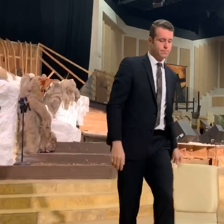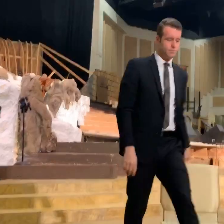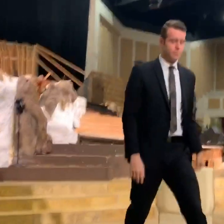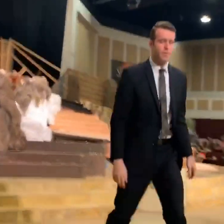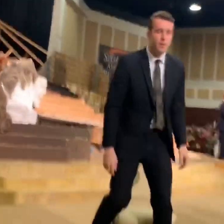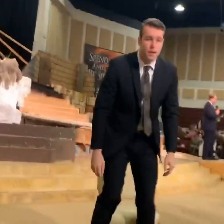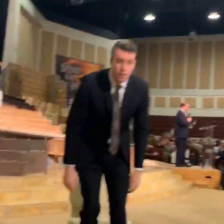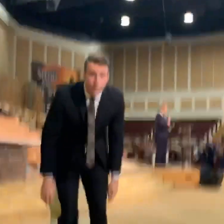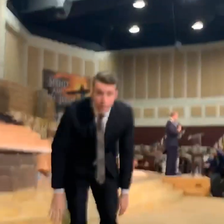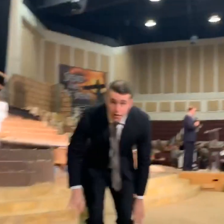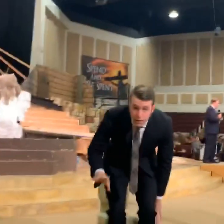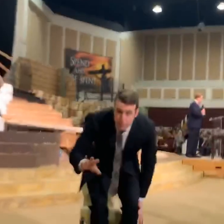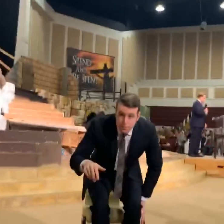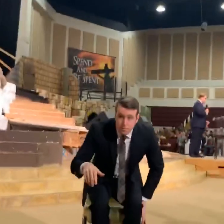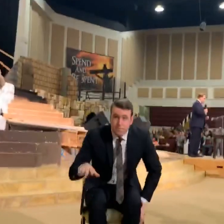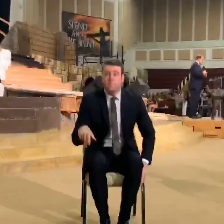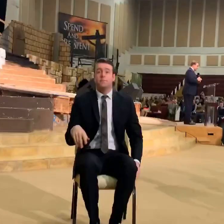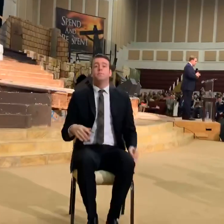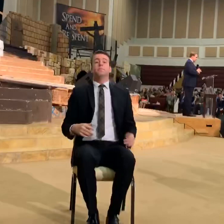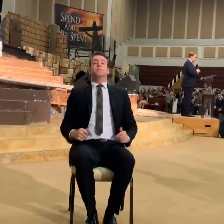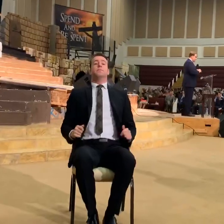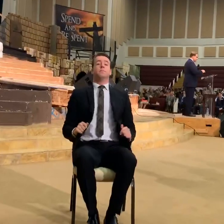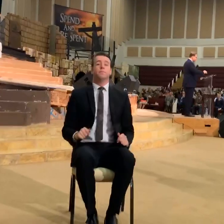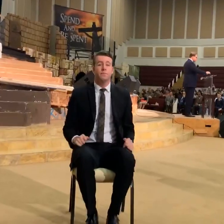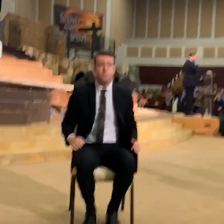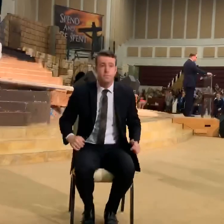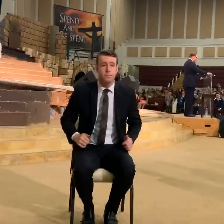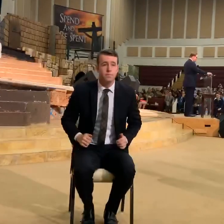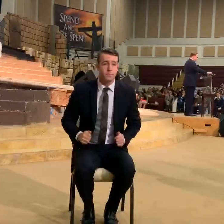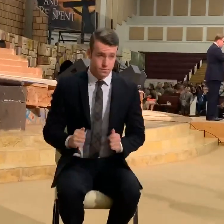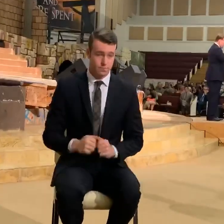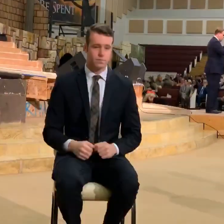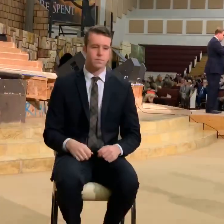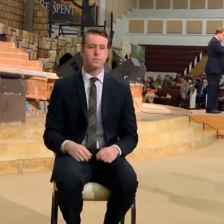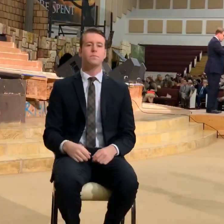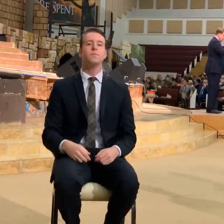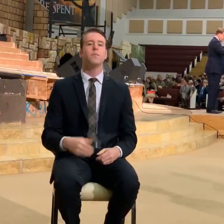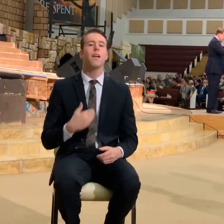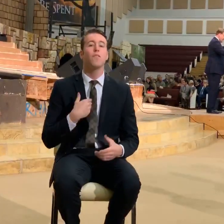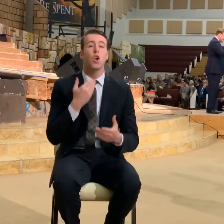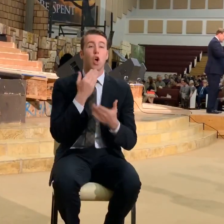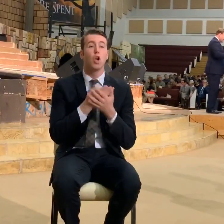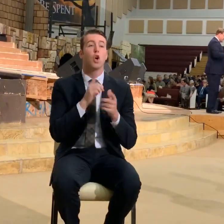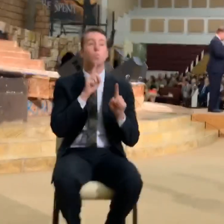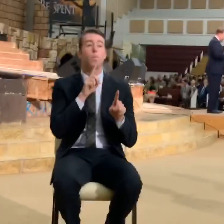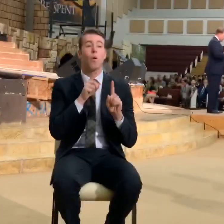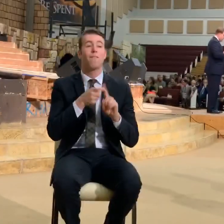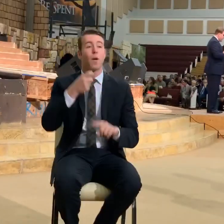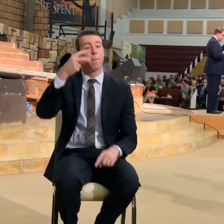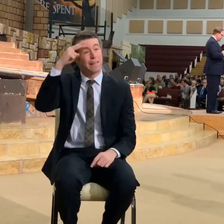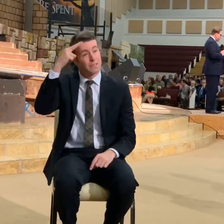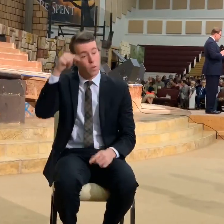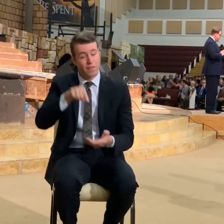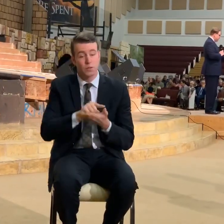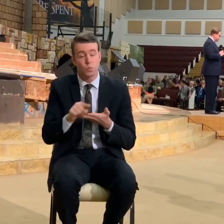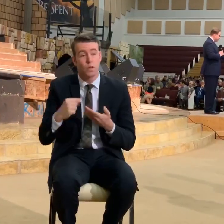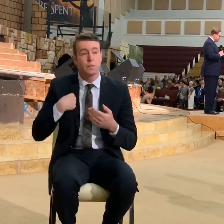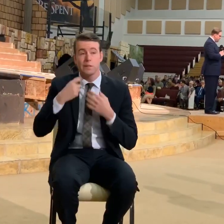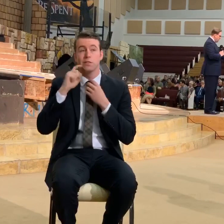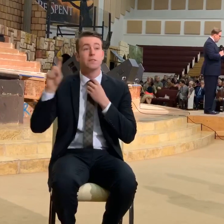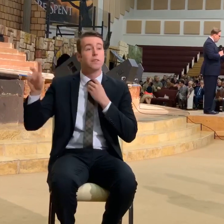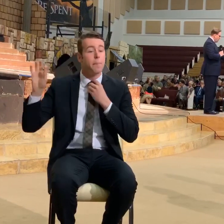Amen. You may be seated. Amen. We bring you good report from Mexico this week. We ministered